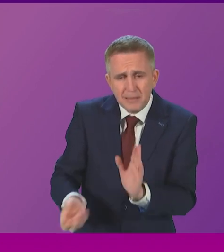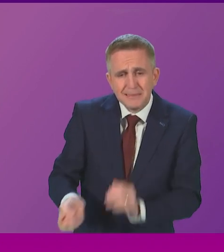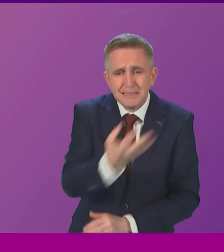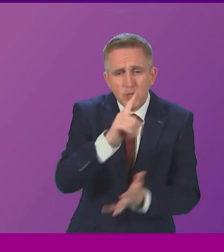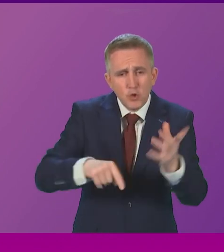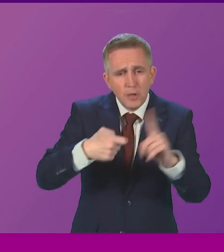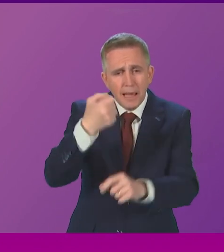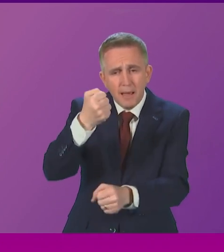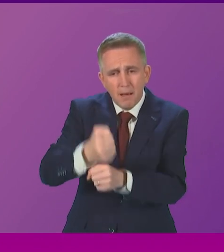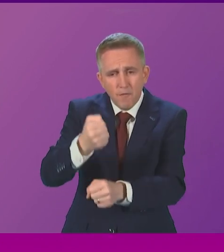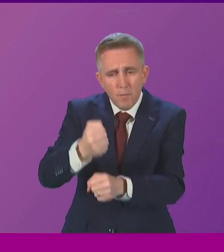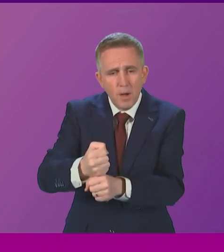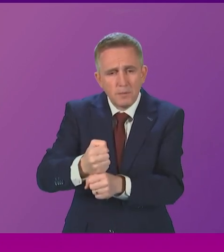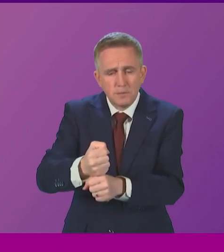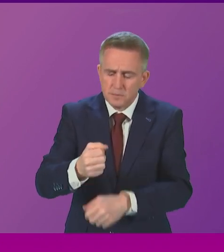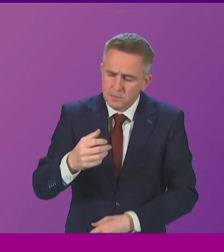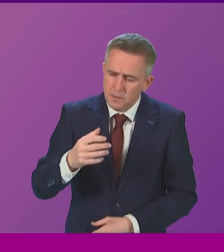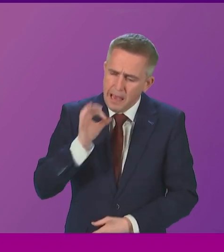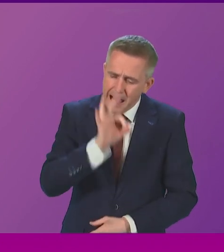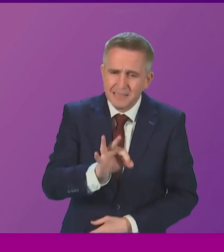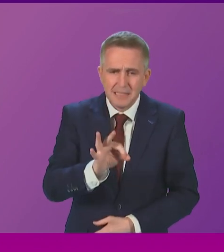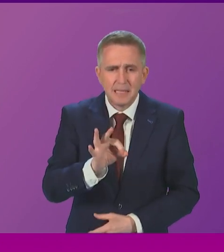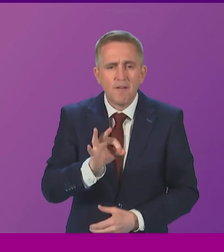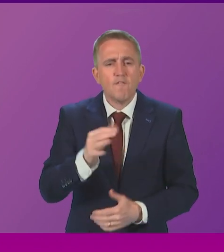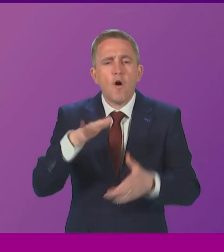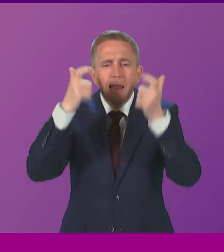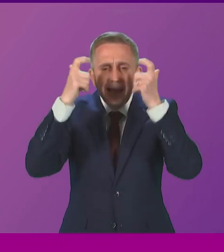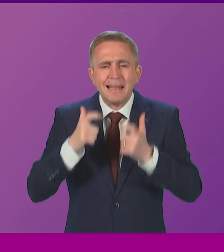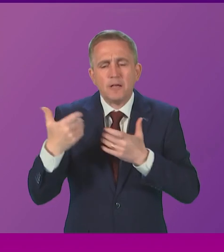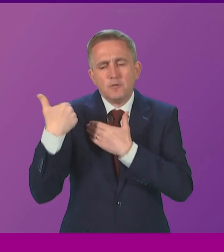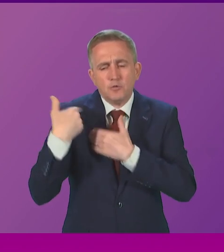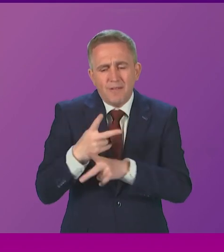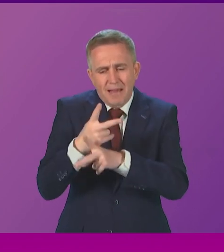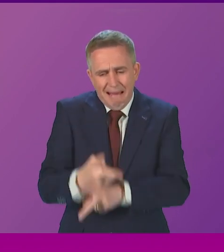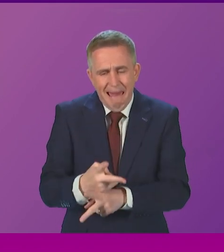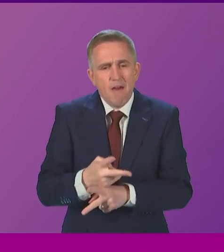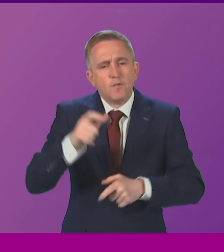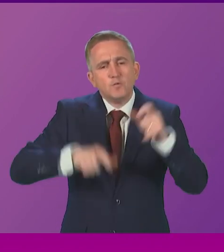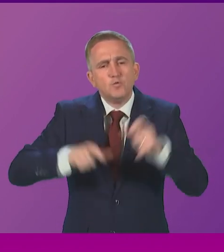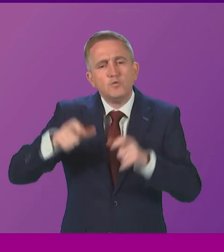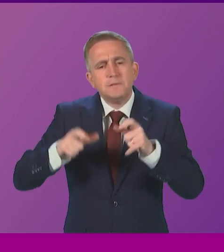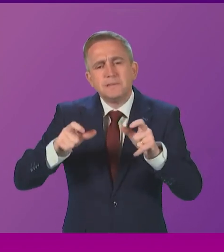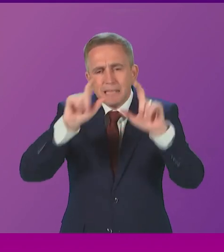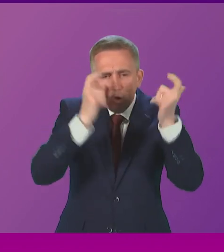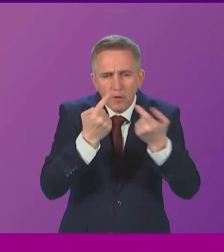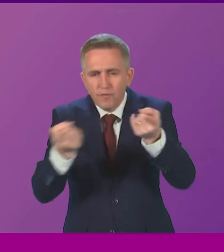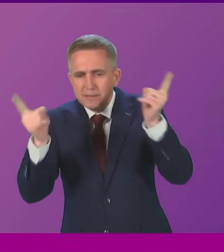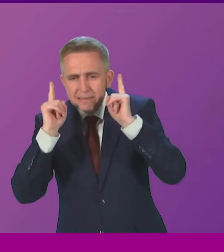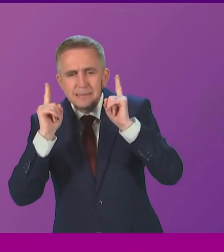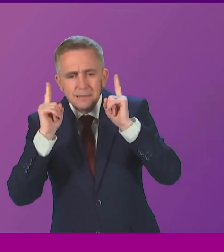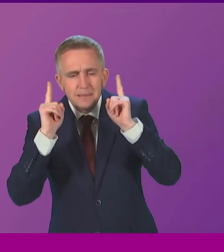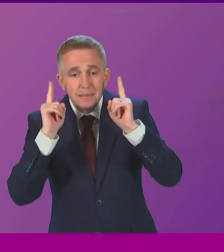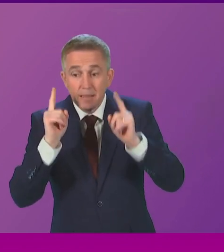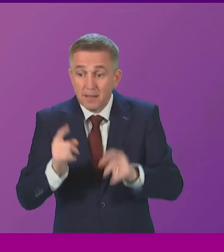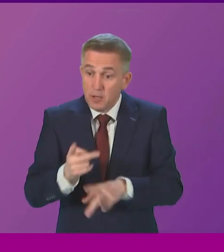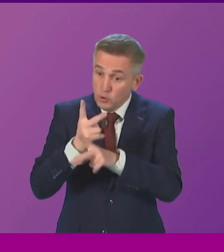calling for the creation of a statutory legal duty of care for students in higher education. A duty of care already